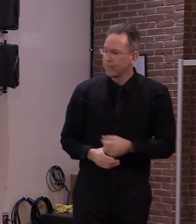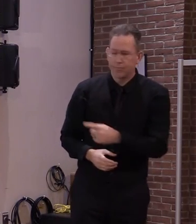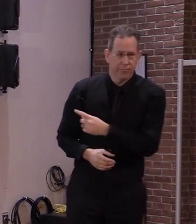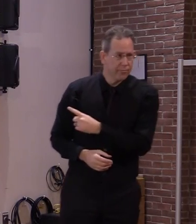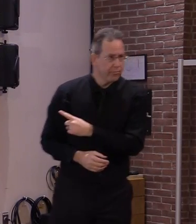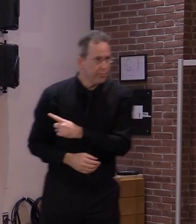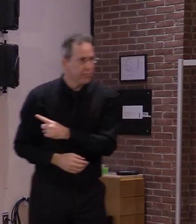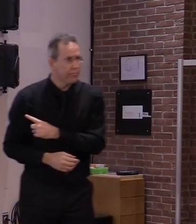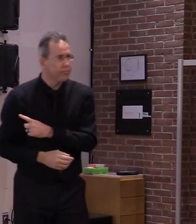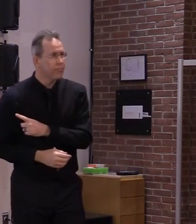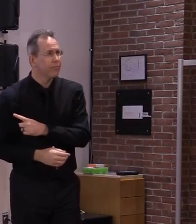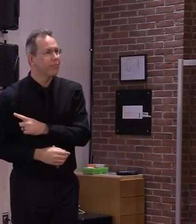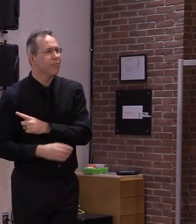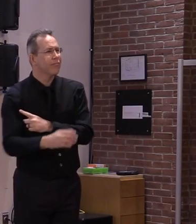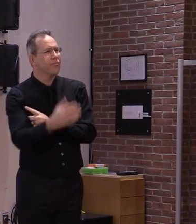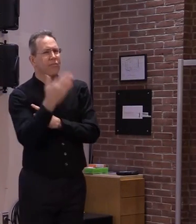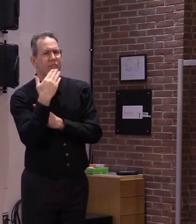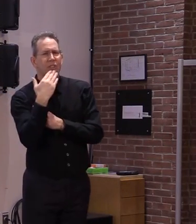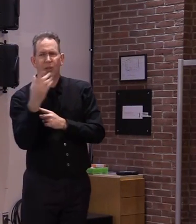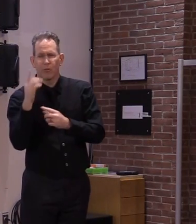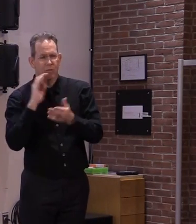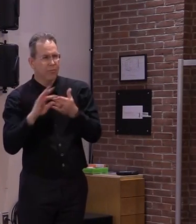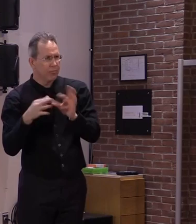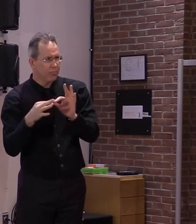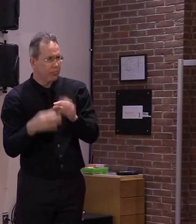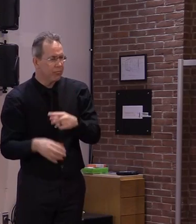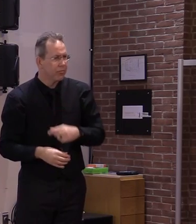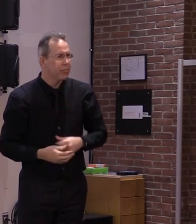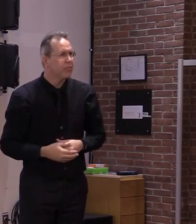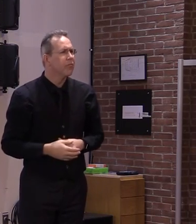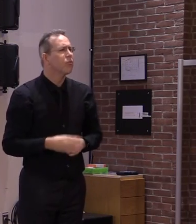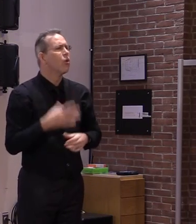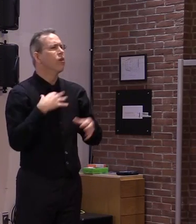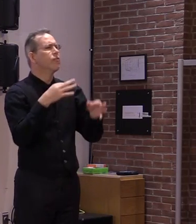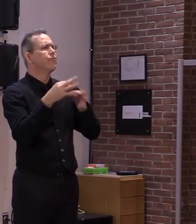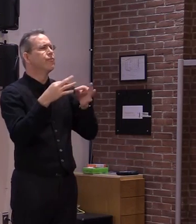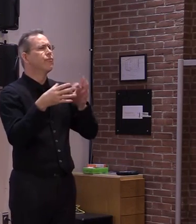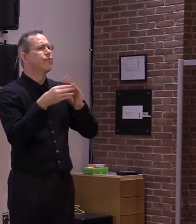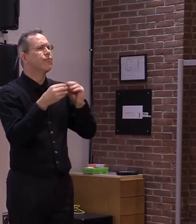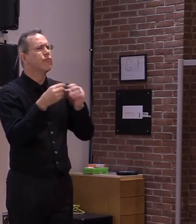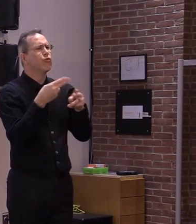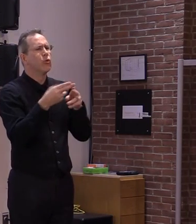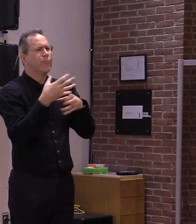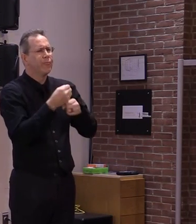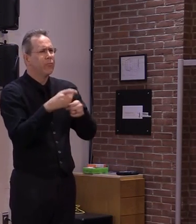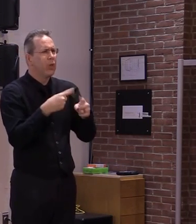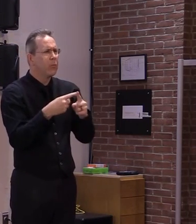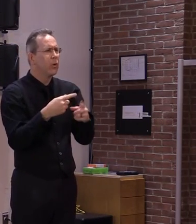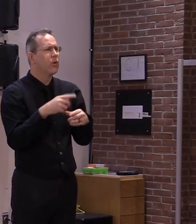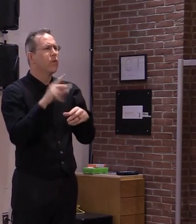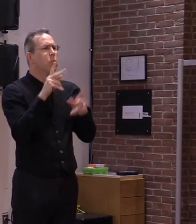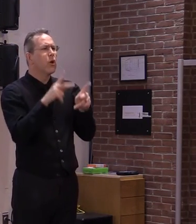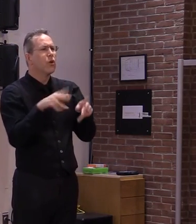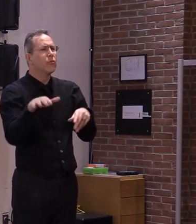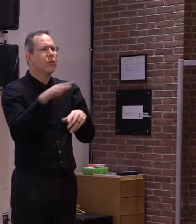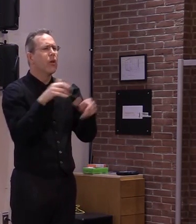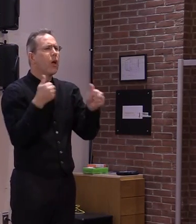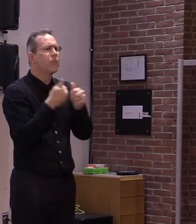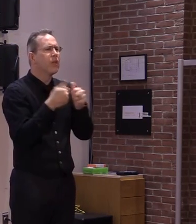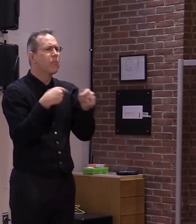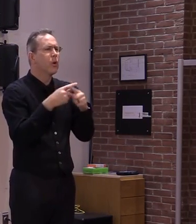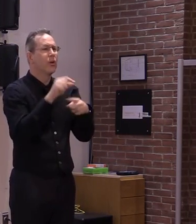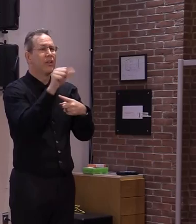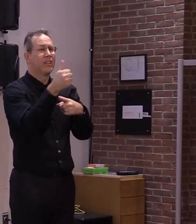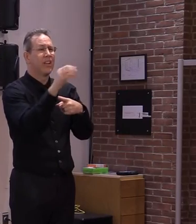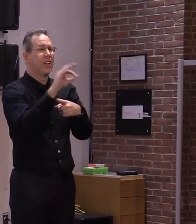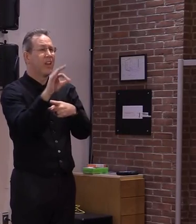Thank you, Secretary Smith. I want to take a moment this morning to provide Vermonters with an update on the 1099 incident that occurred earlier